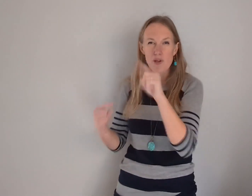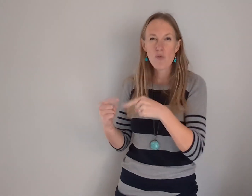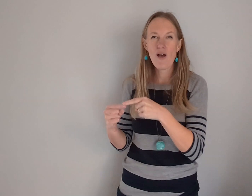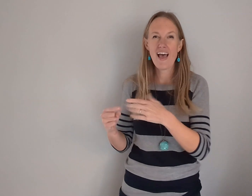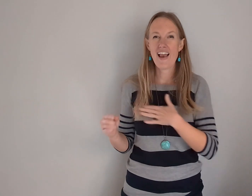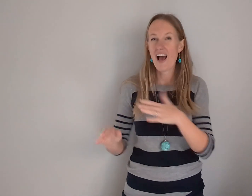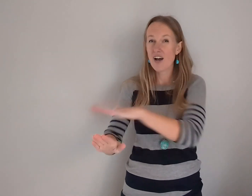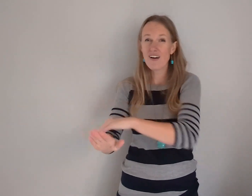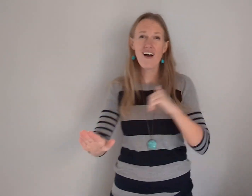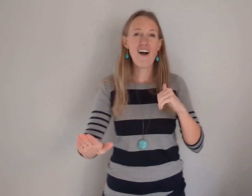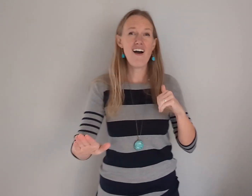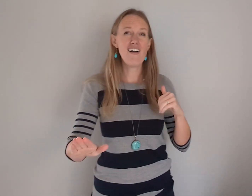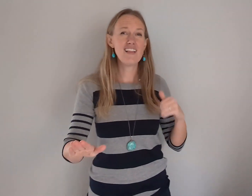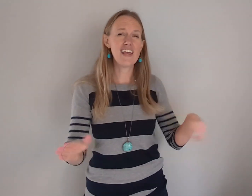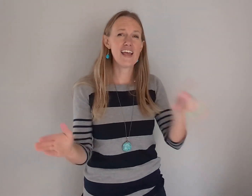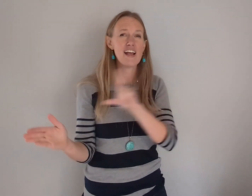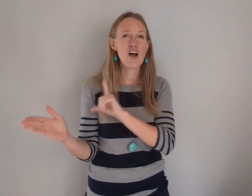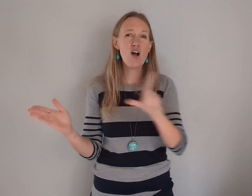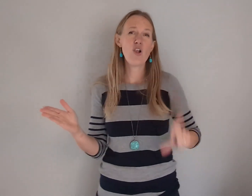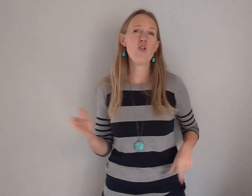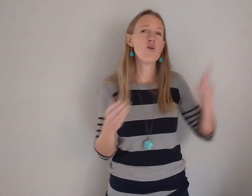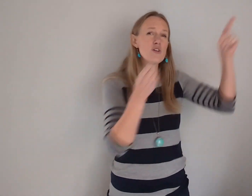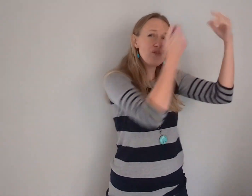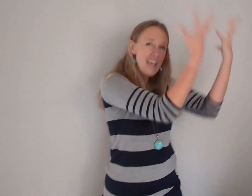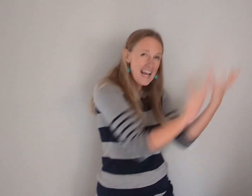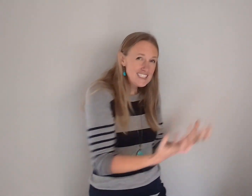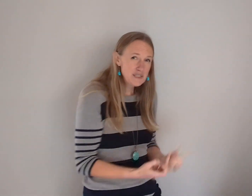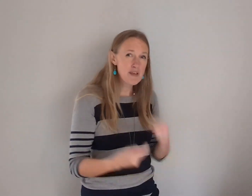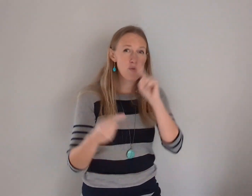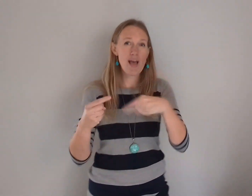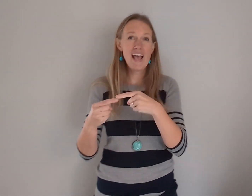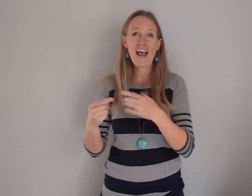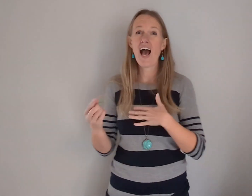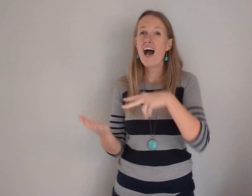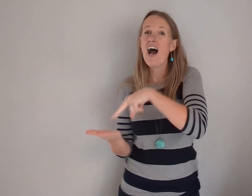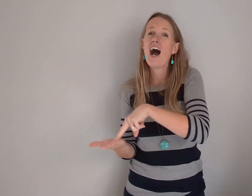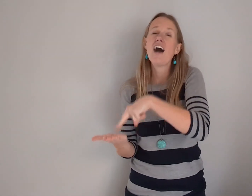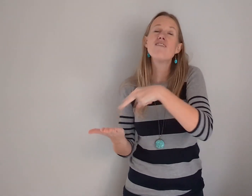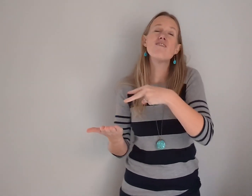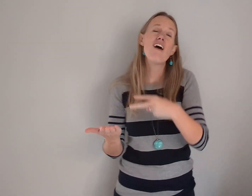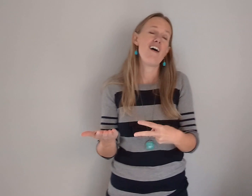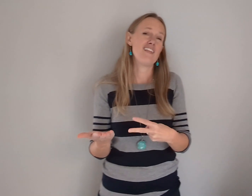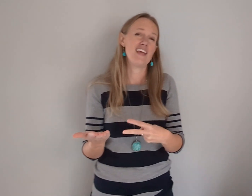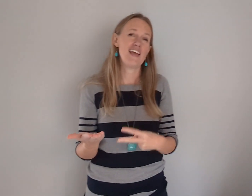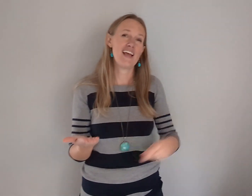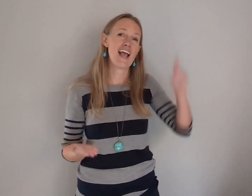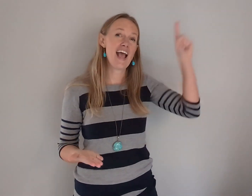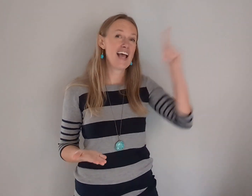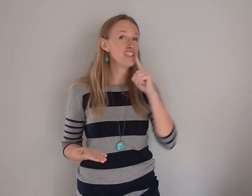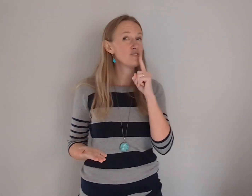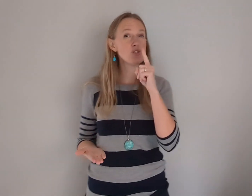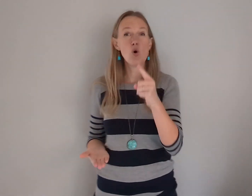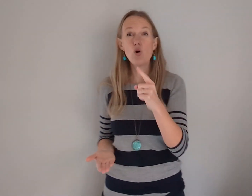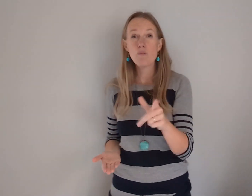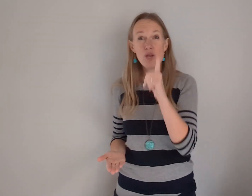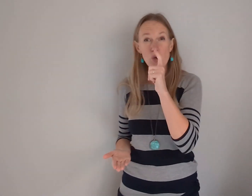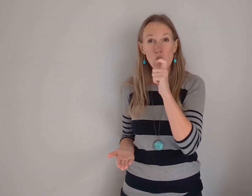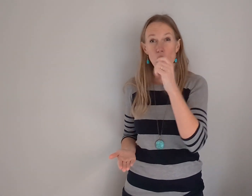me when I'm calling, Lord, you catch me when I'm falling. You told me who